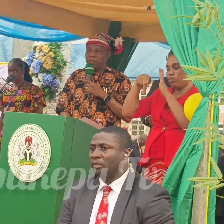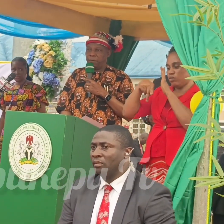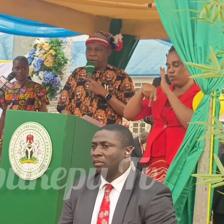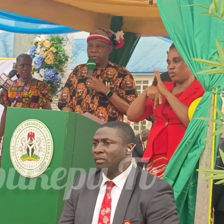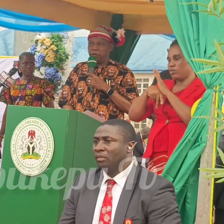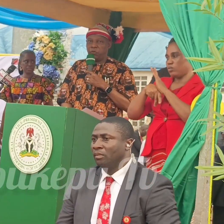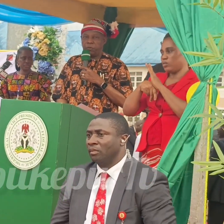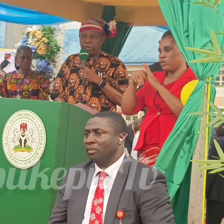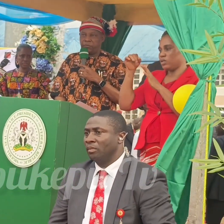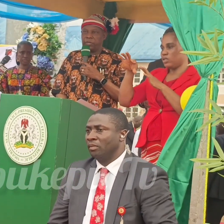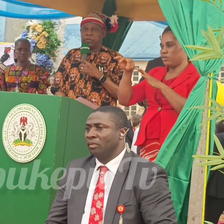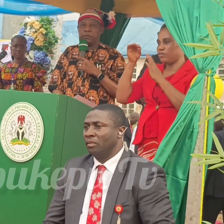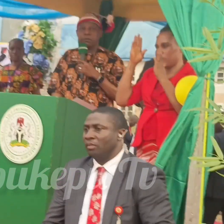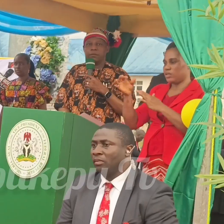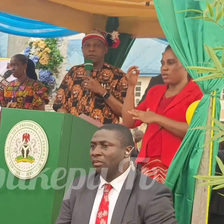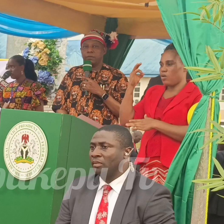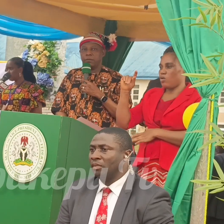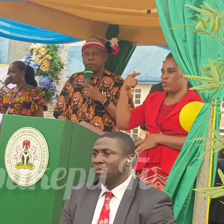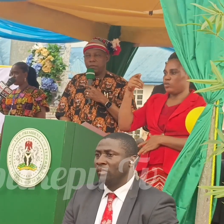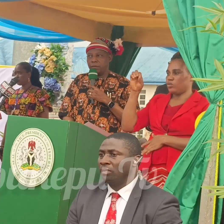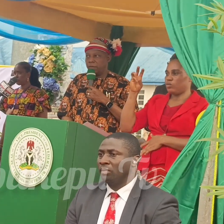The founder of Geometric,